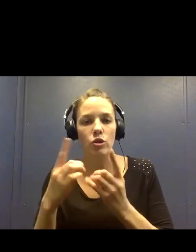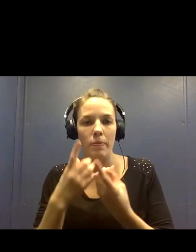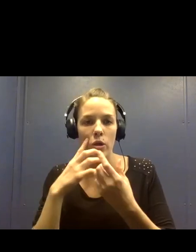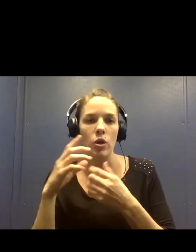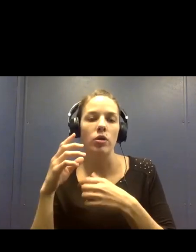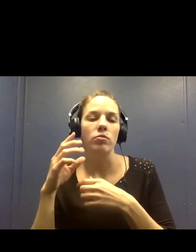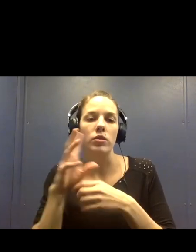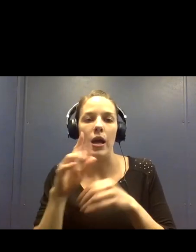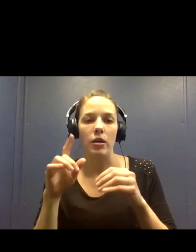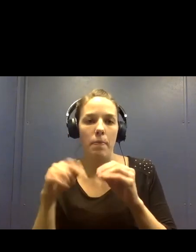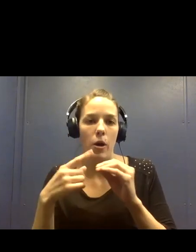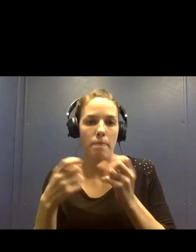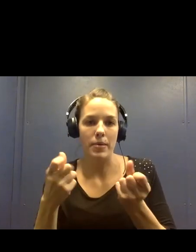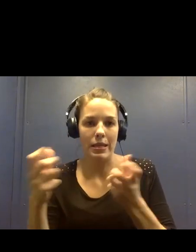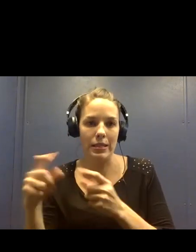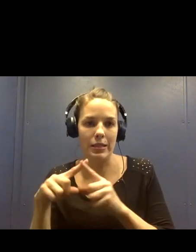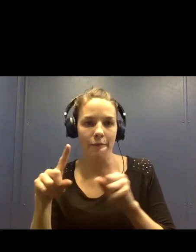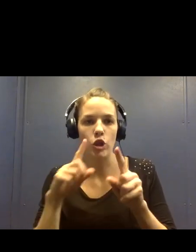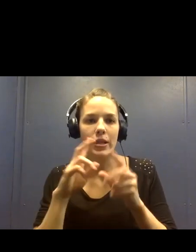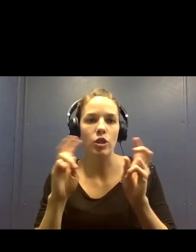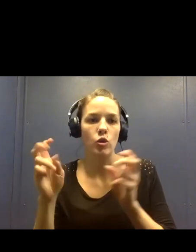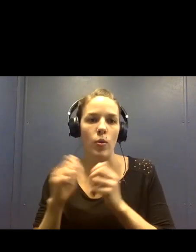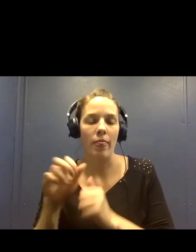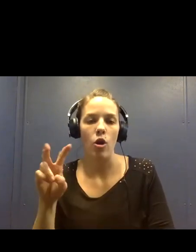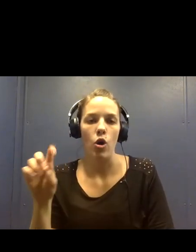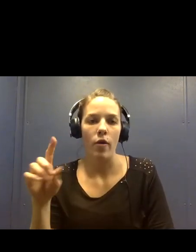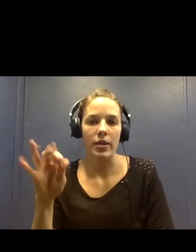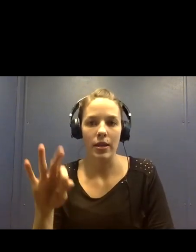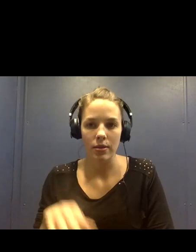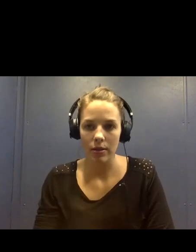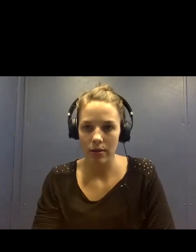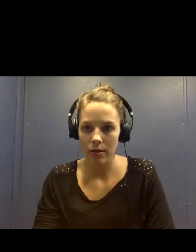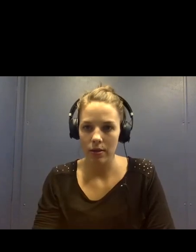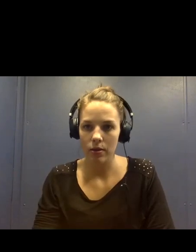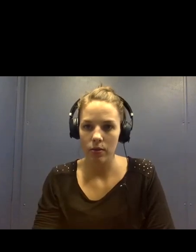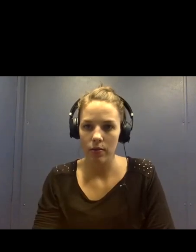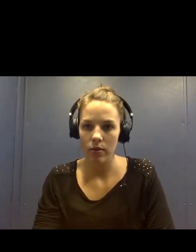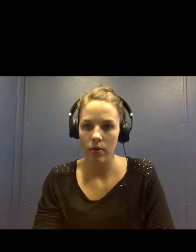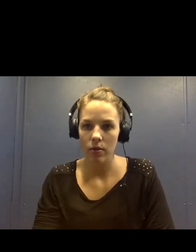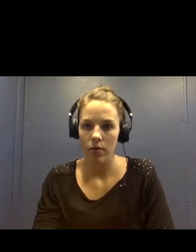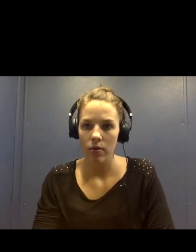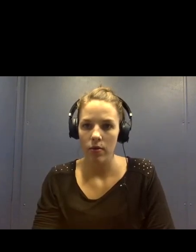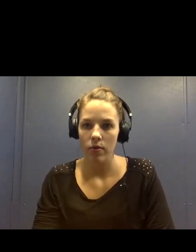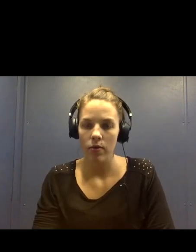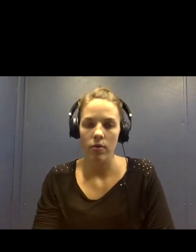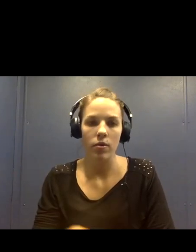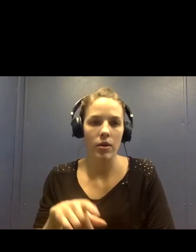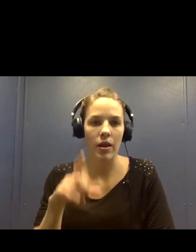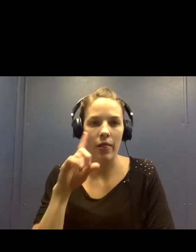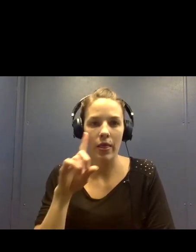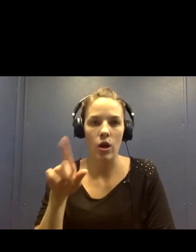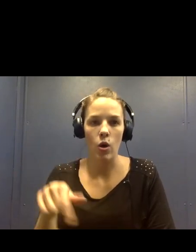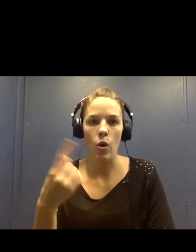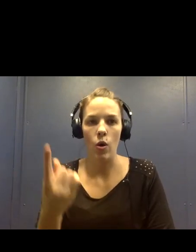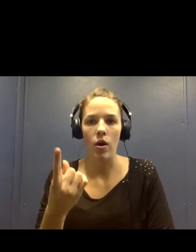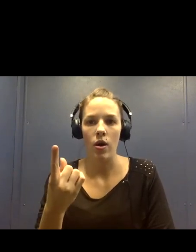emerging issues within COVID-19. Please go ahead, Dr. Katz. Well, I thought it was only the issue of variants,